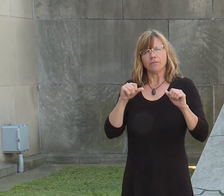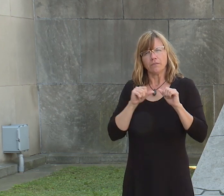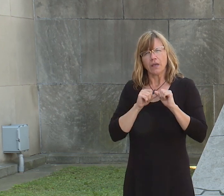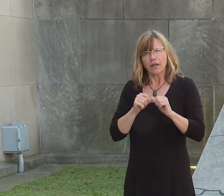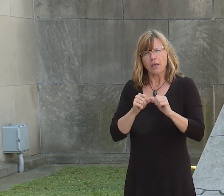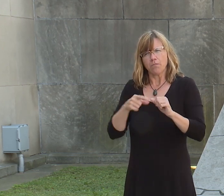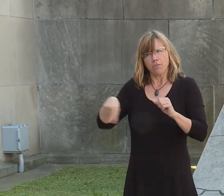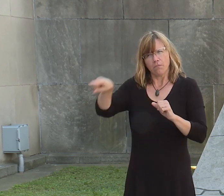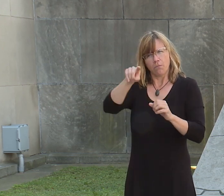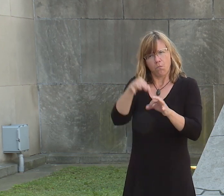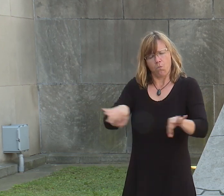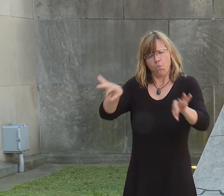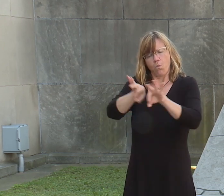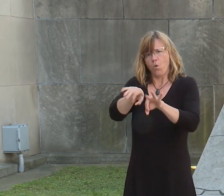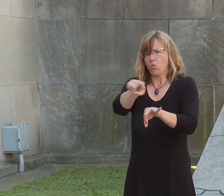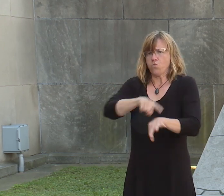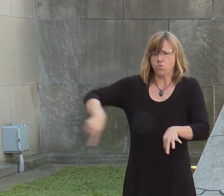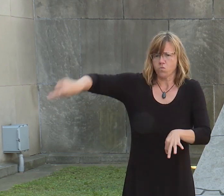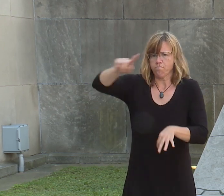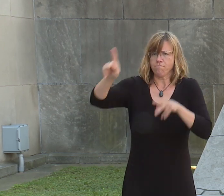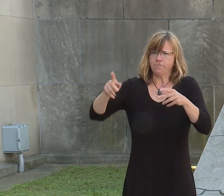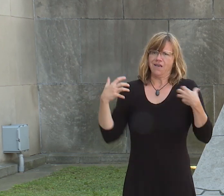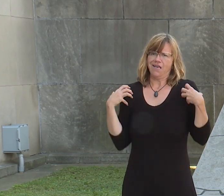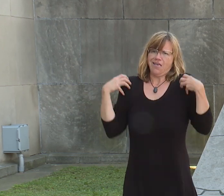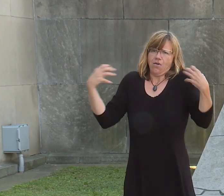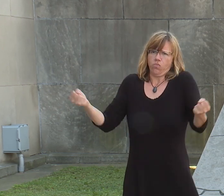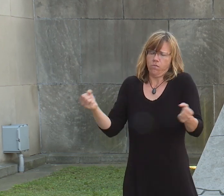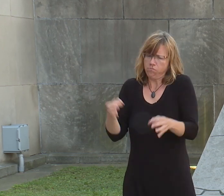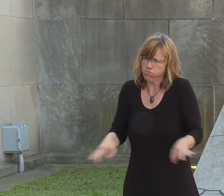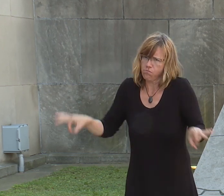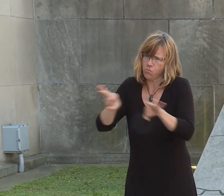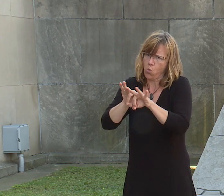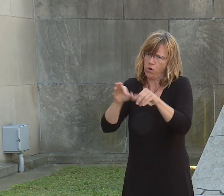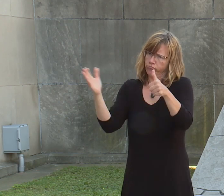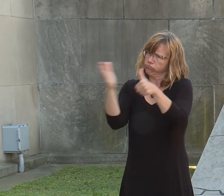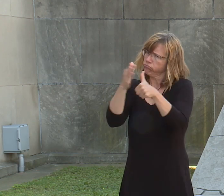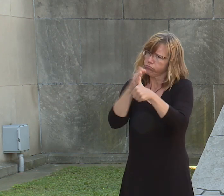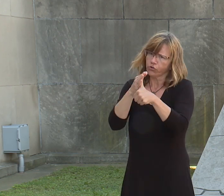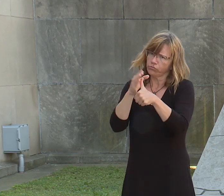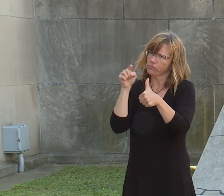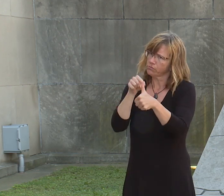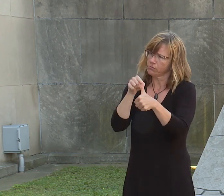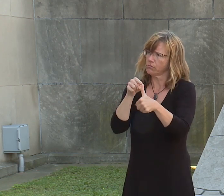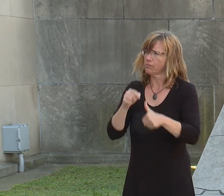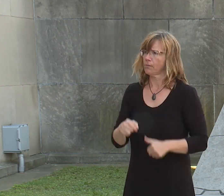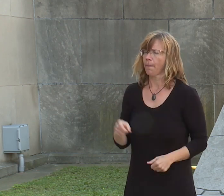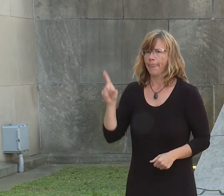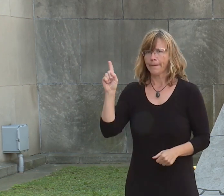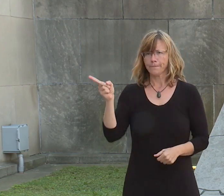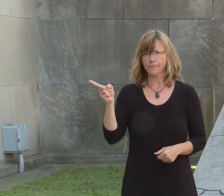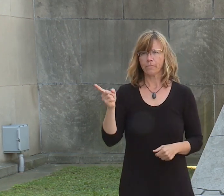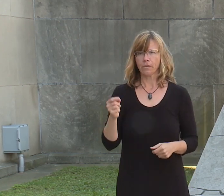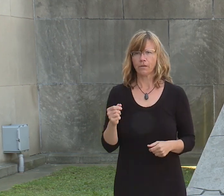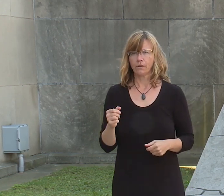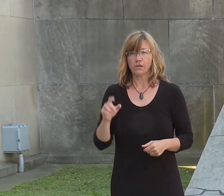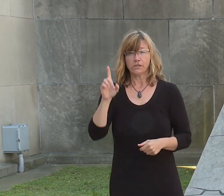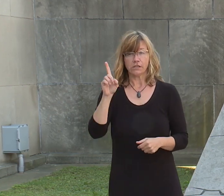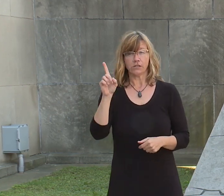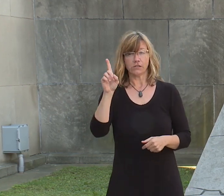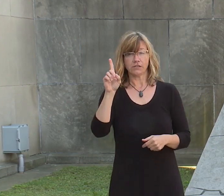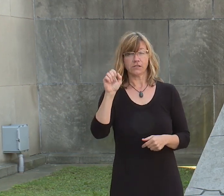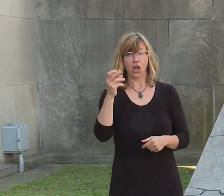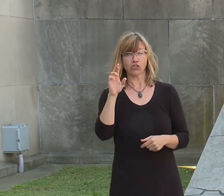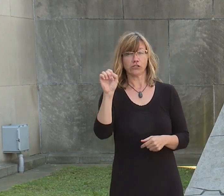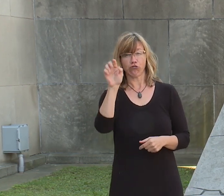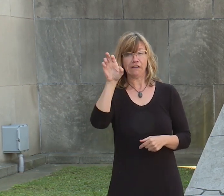as possible. And that's the way that we're going to continue to lead. And a question for Dr. Duraza. I couldn't help but notice it